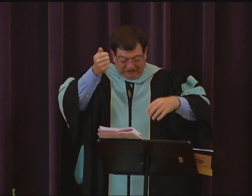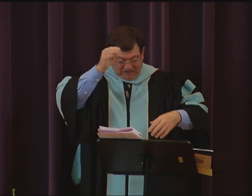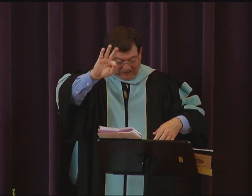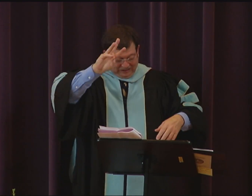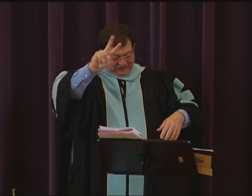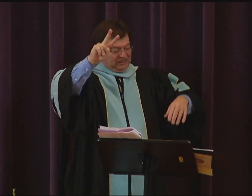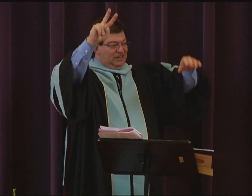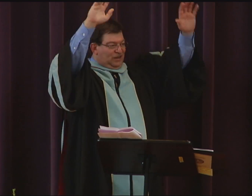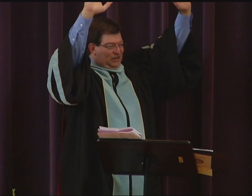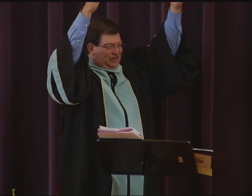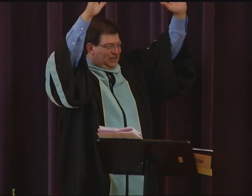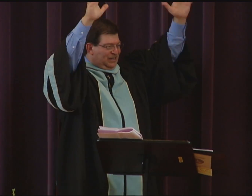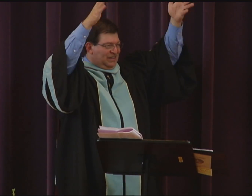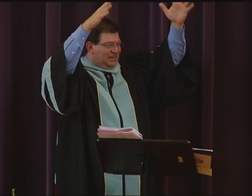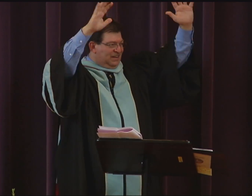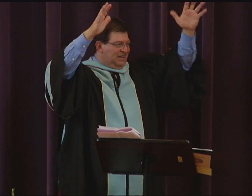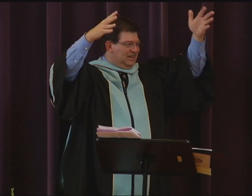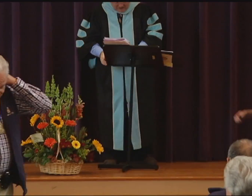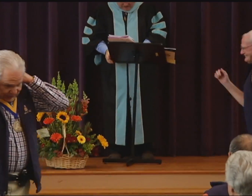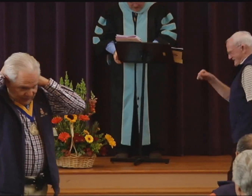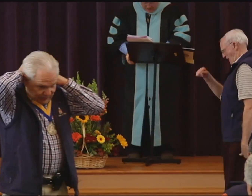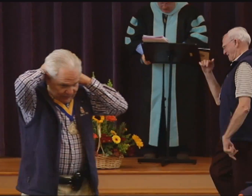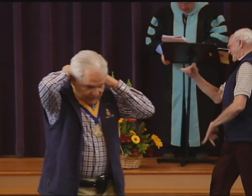Next, we have John Gannon, class of.